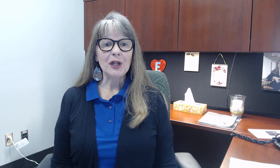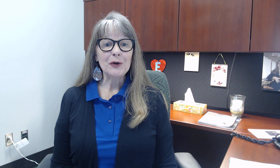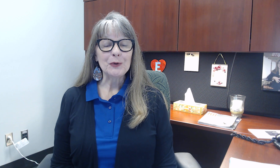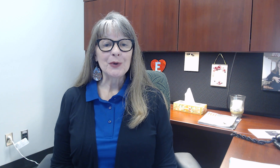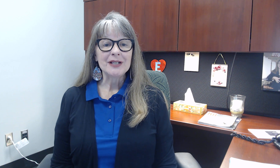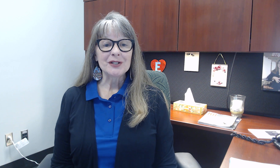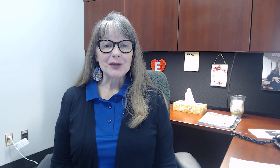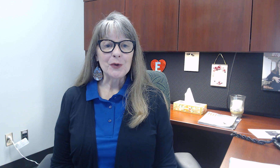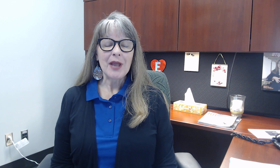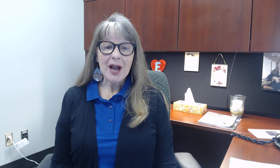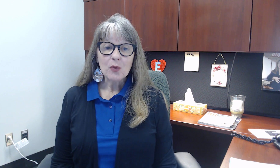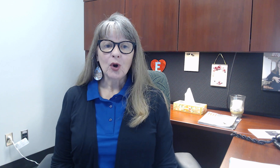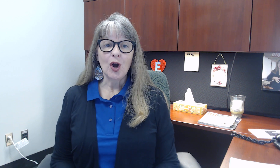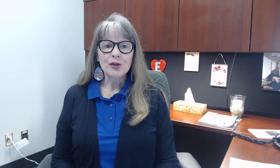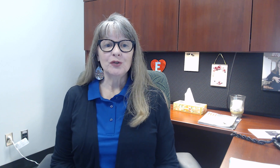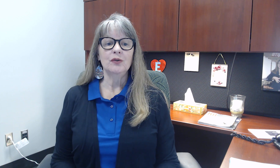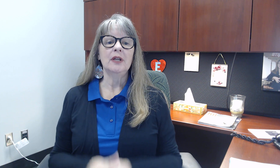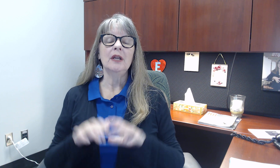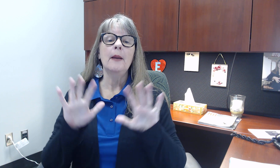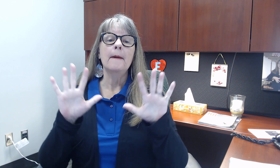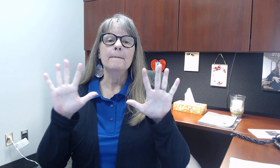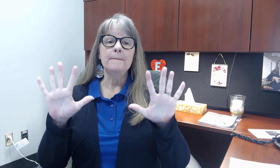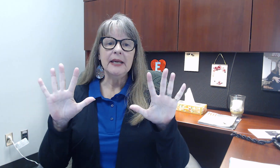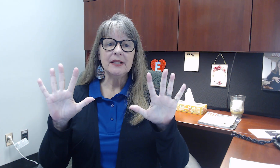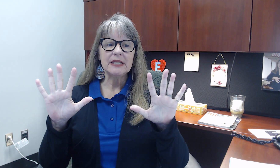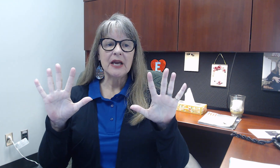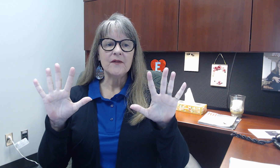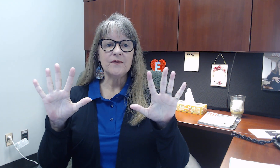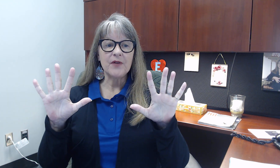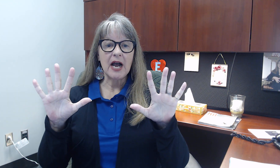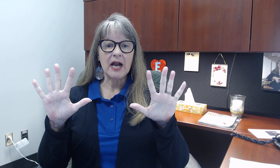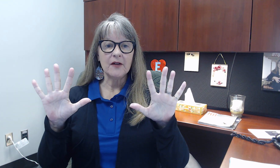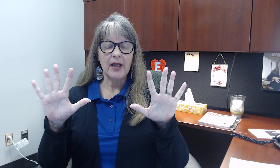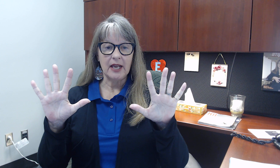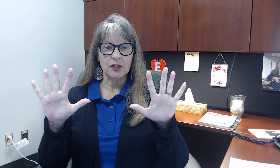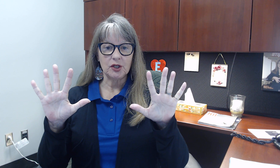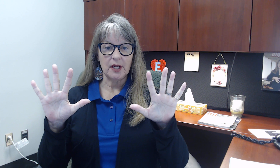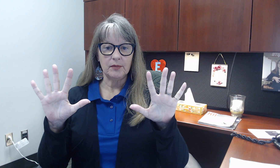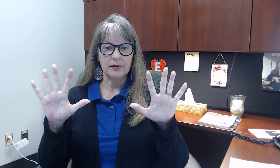Hello. So now we're on to the bent 5 hand shape.